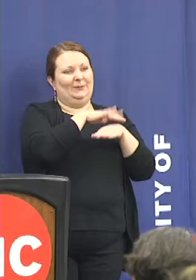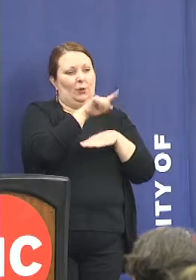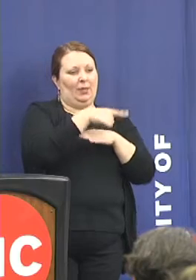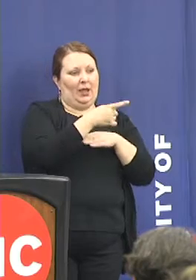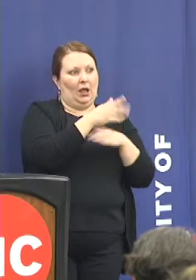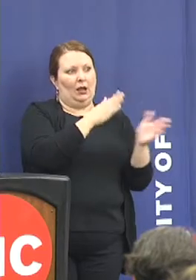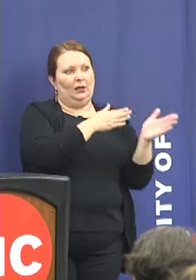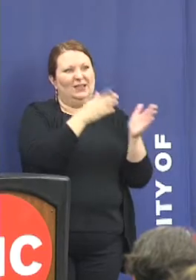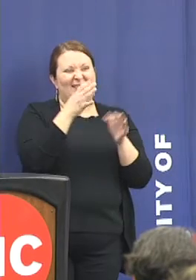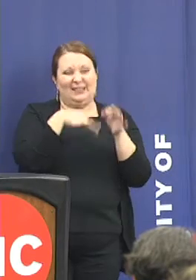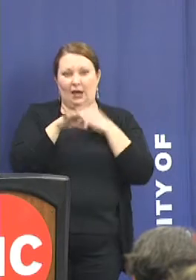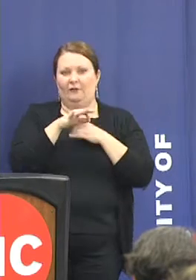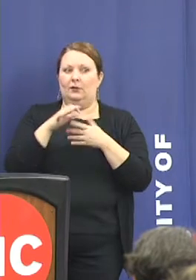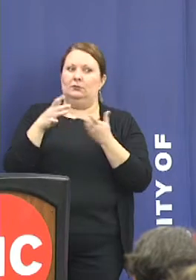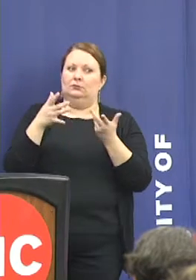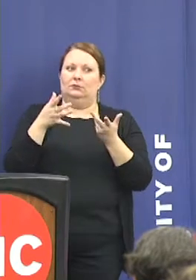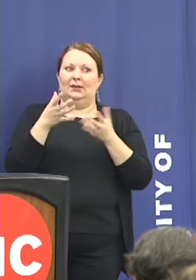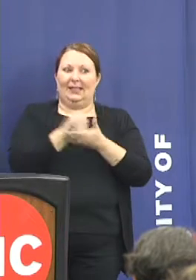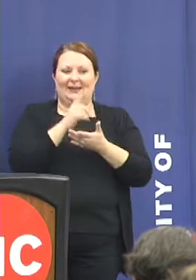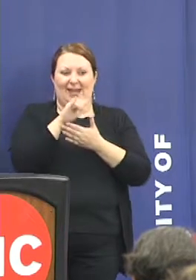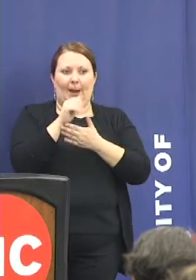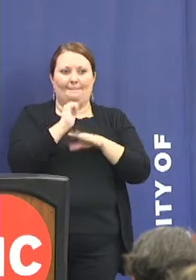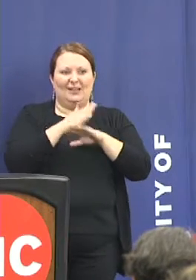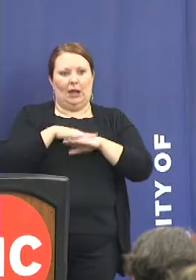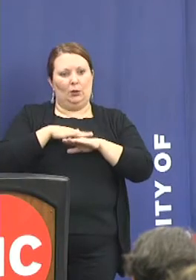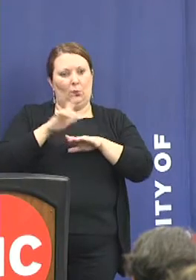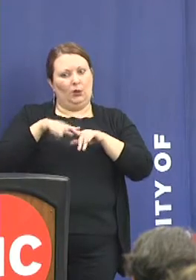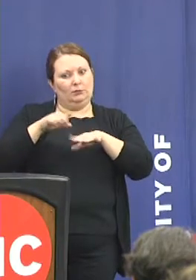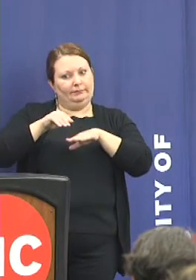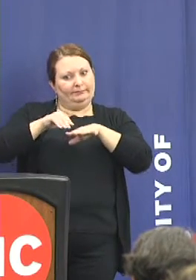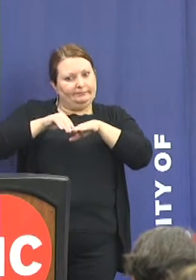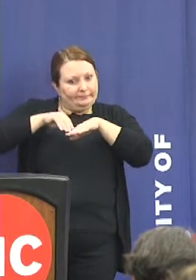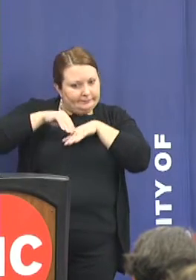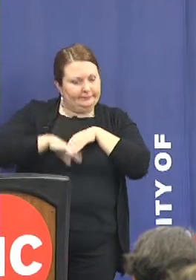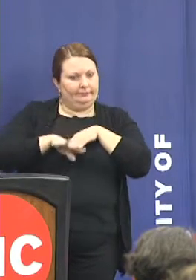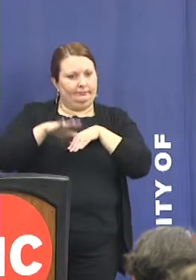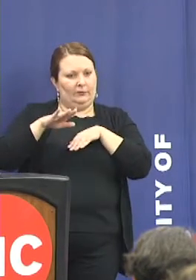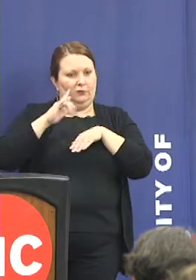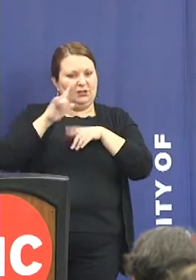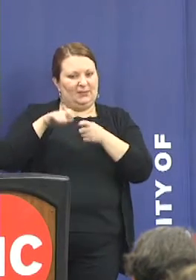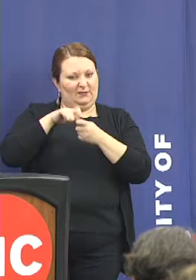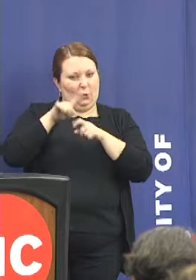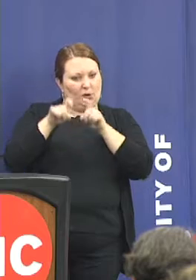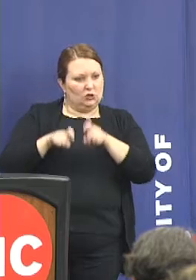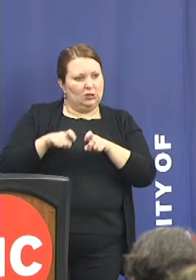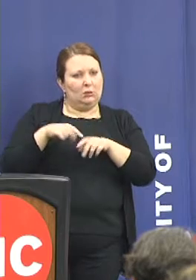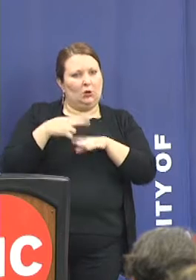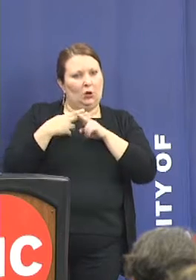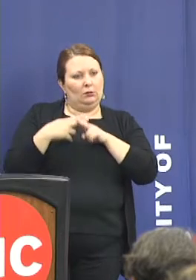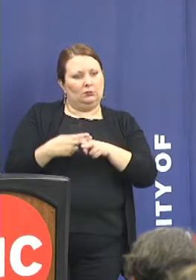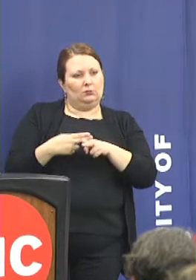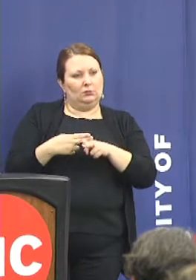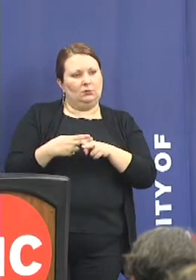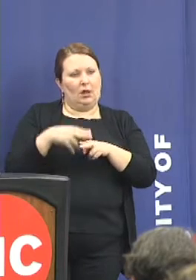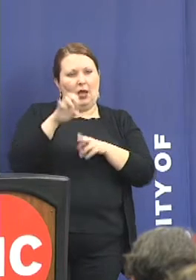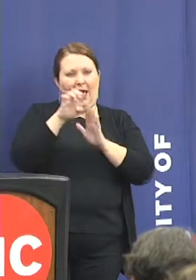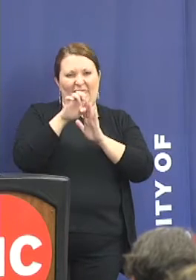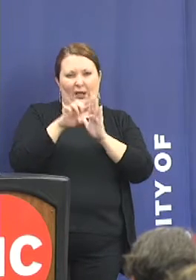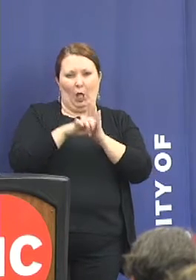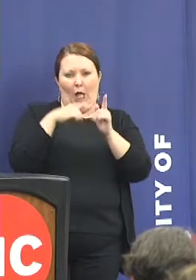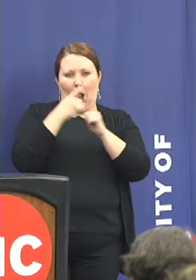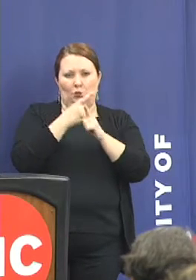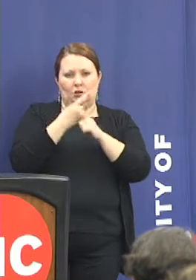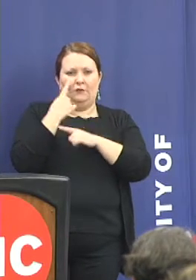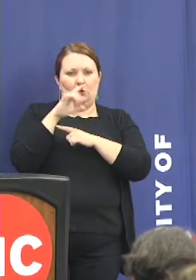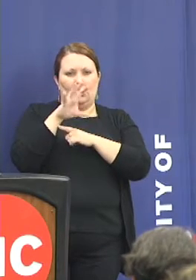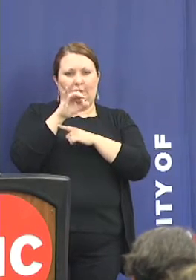informed by what those implications are, what those implications are for particular questions, which she refers to as the ethical accuracy